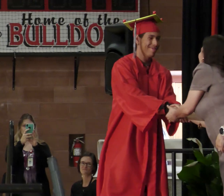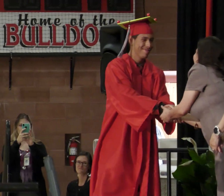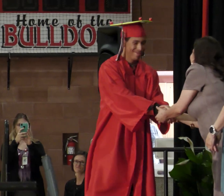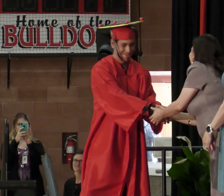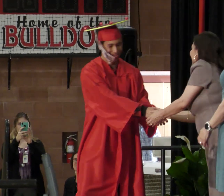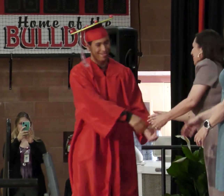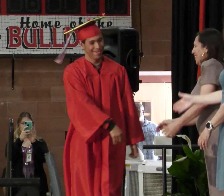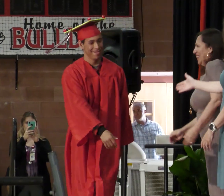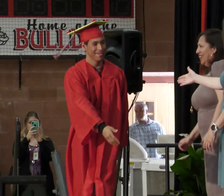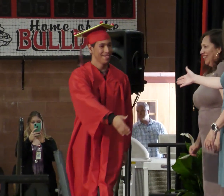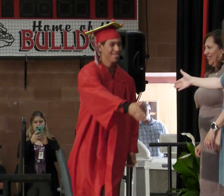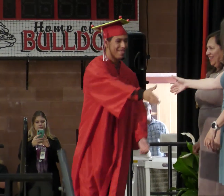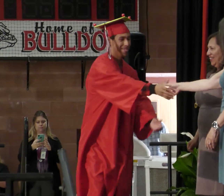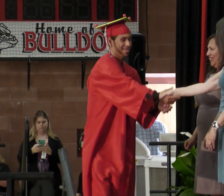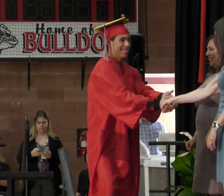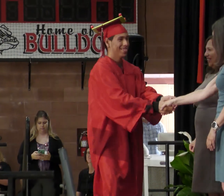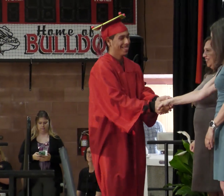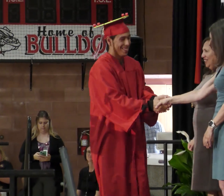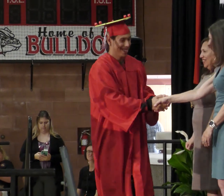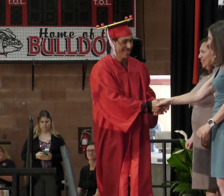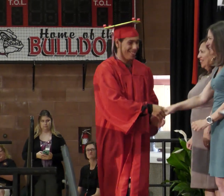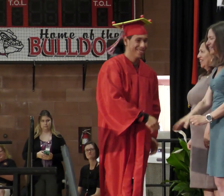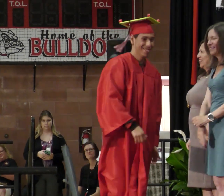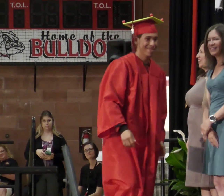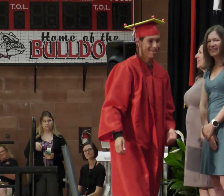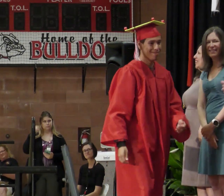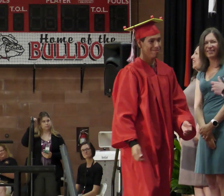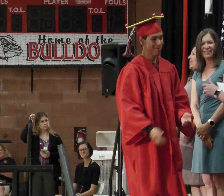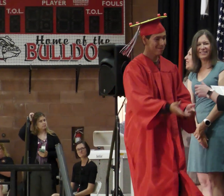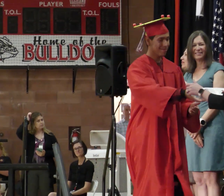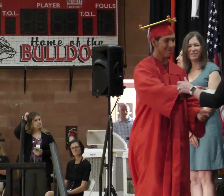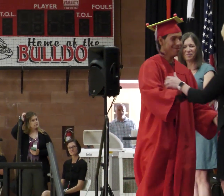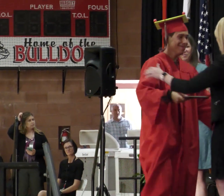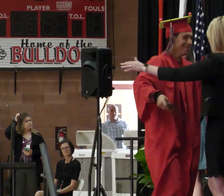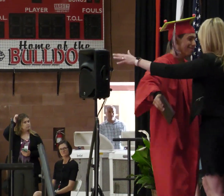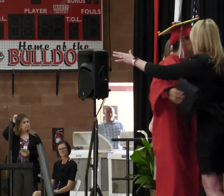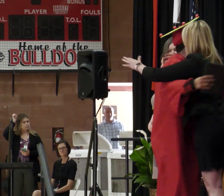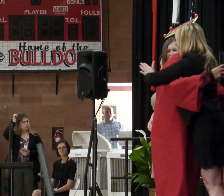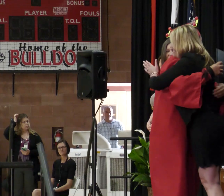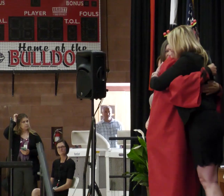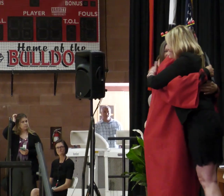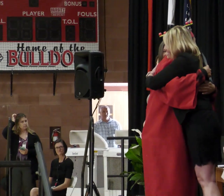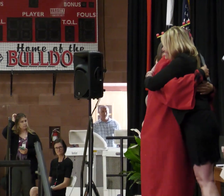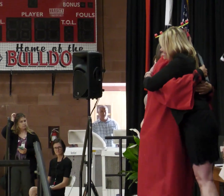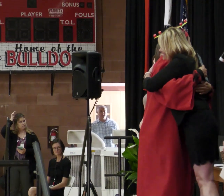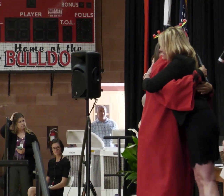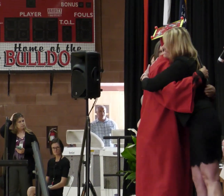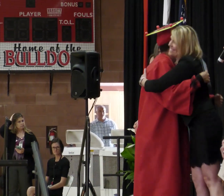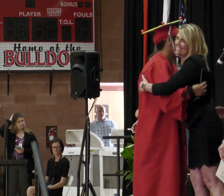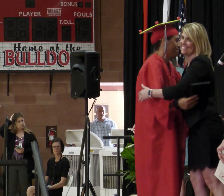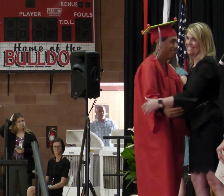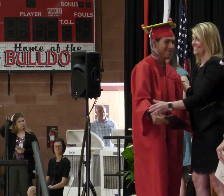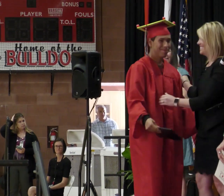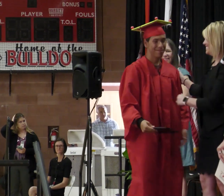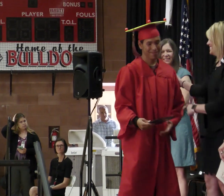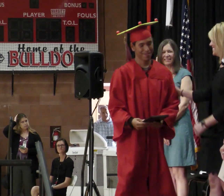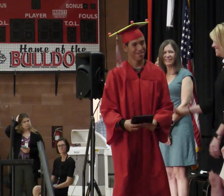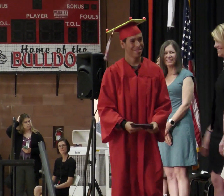Shaking Yolanda's hand Shaking Miss Michelle's hand Shaking Miss Tara Wilkins' hand Giving her a hug